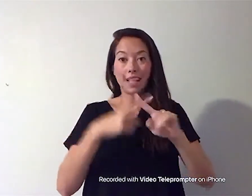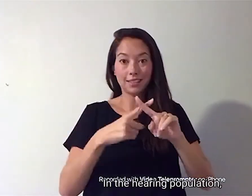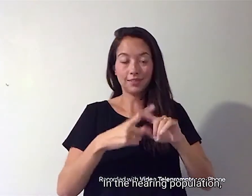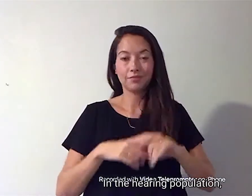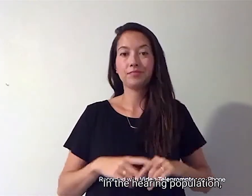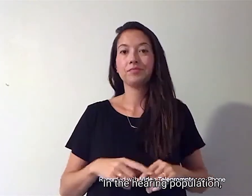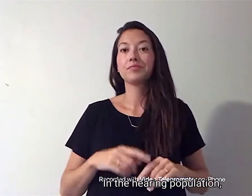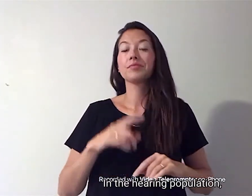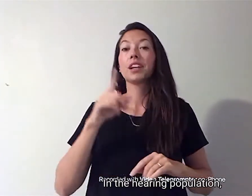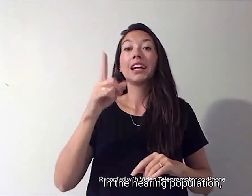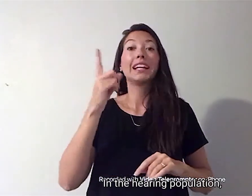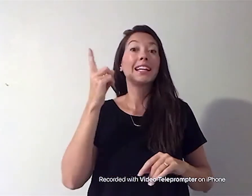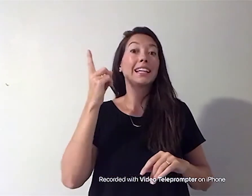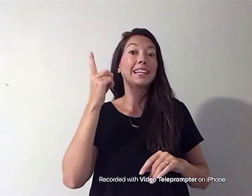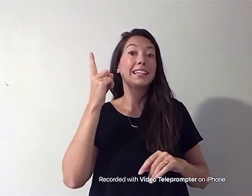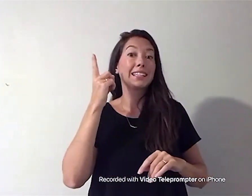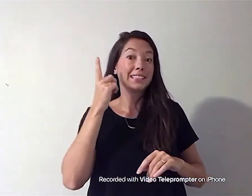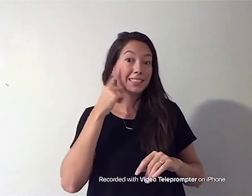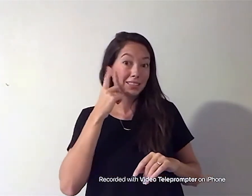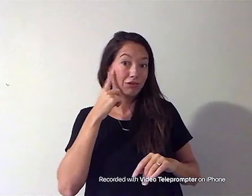In the hearing population,